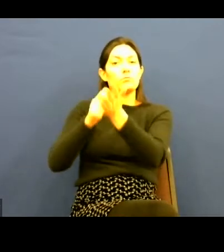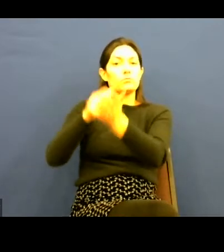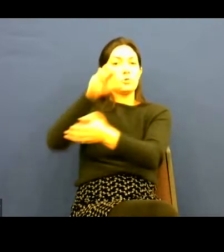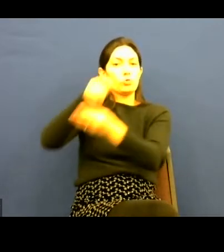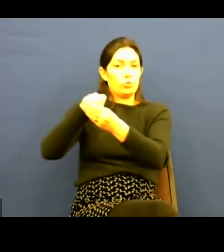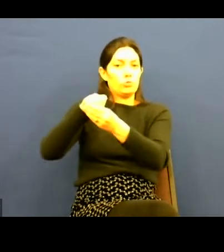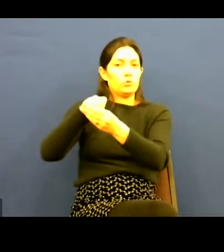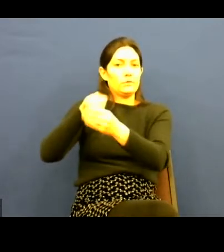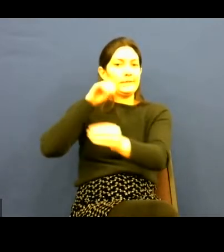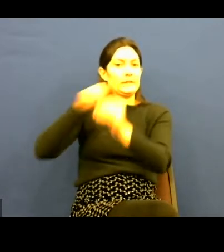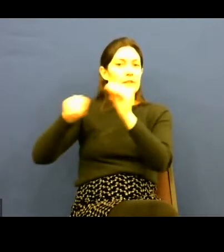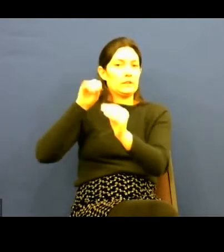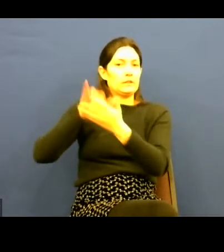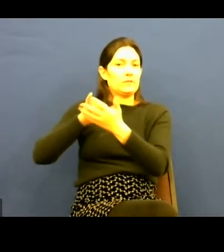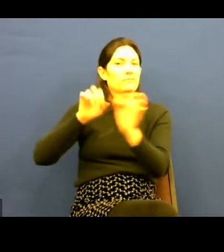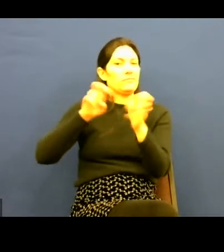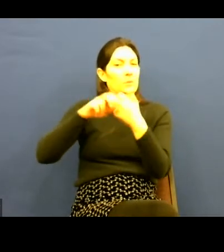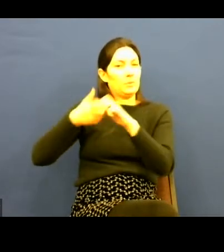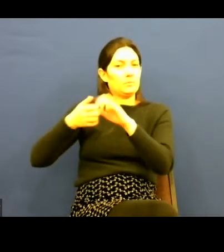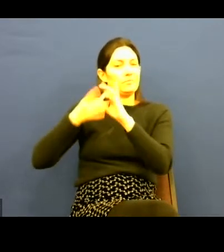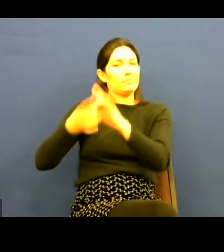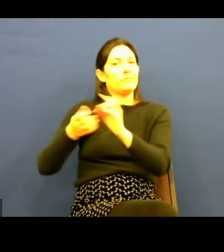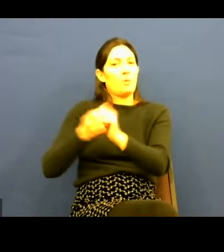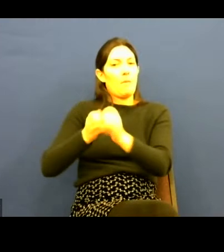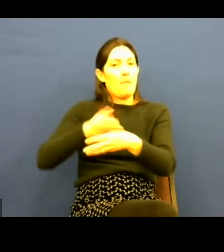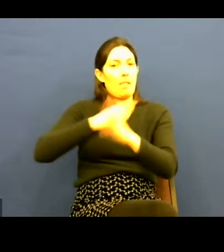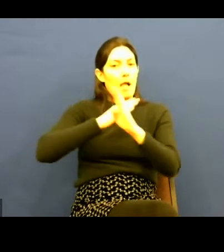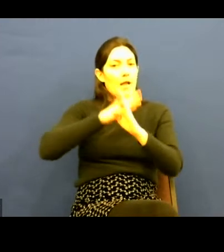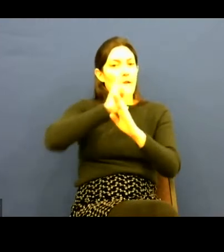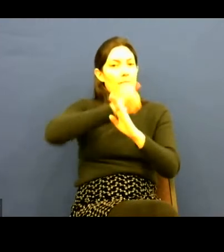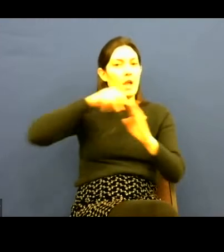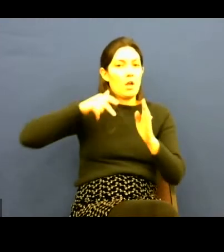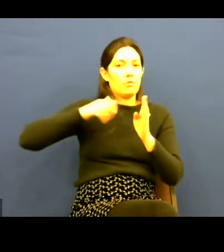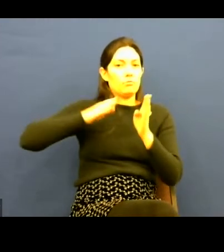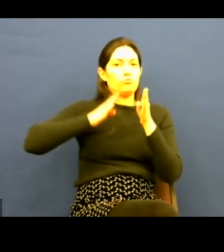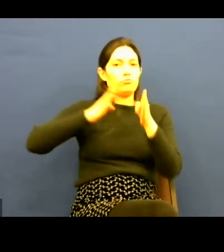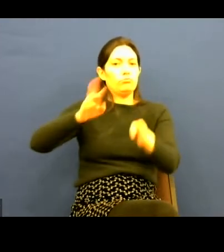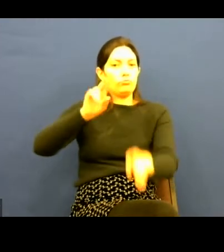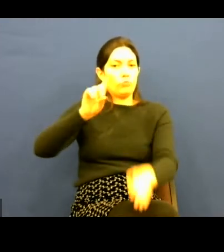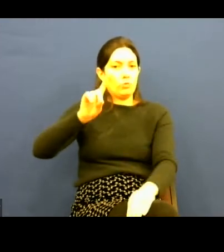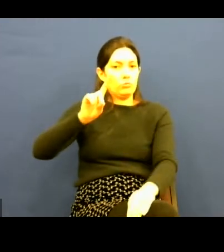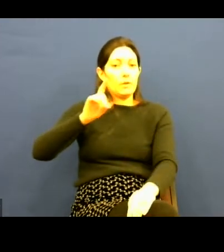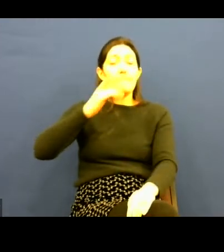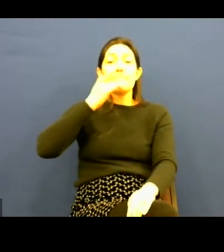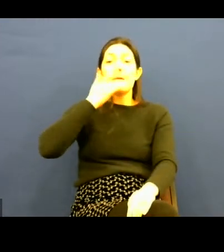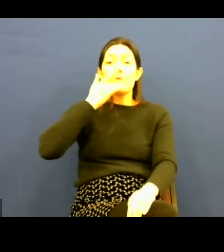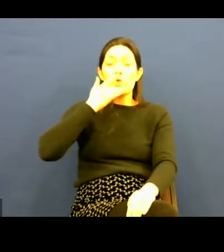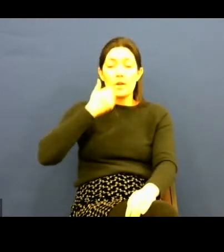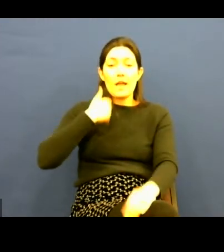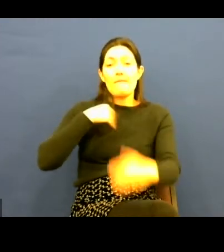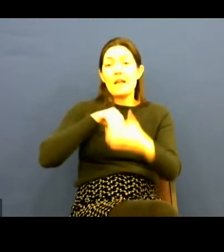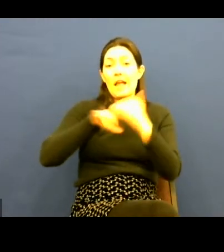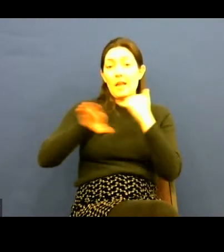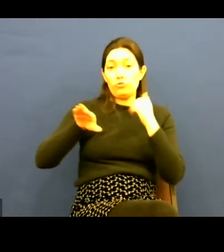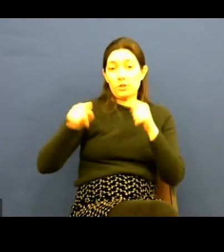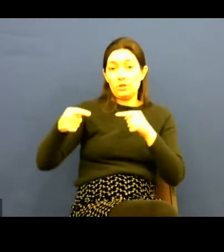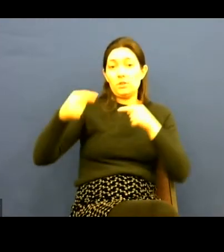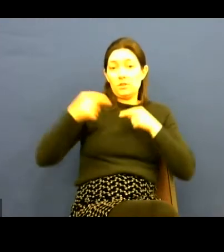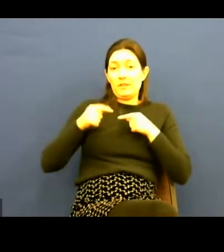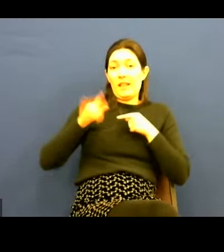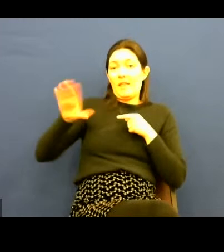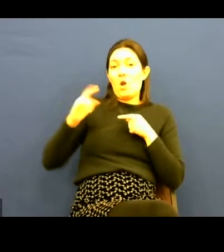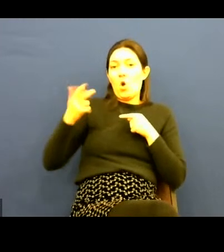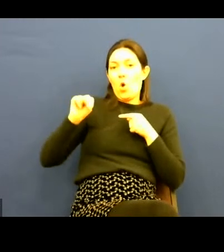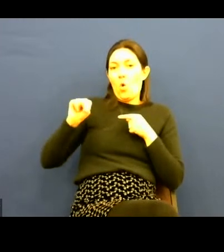addressing the potential issue of the blocking of the crossroad, preferably by having the entrance to queuing be from their own parking